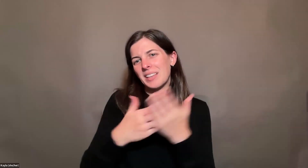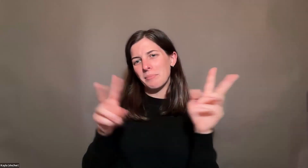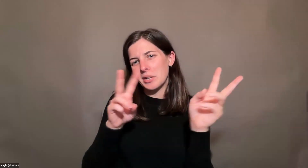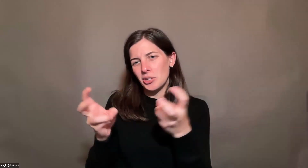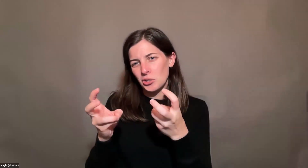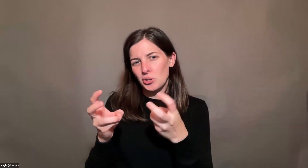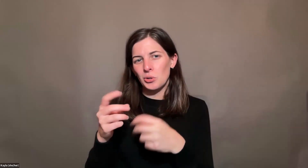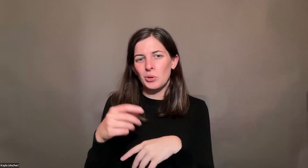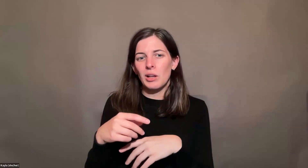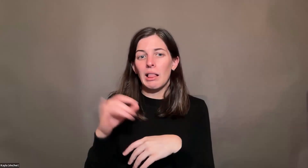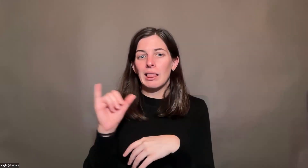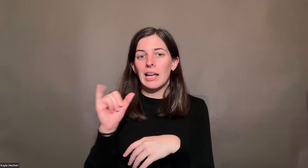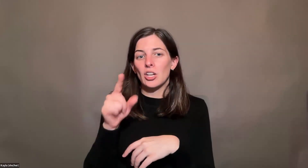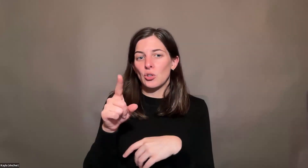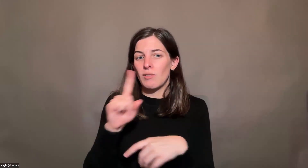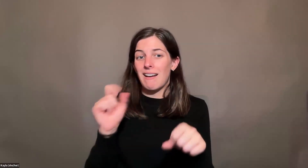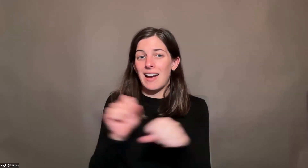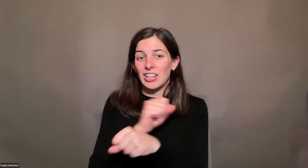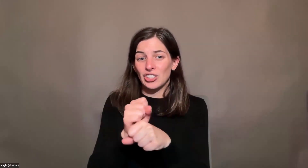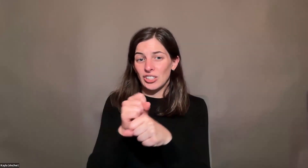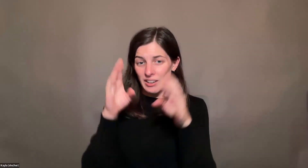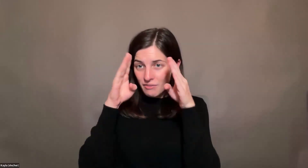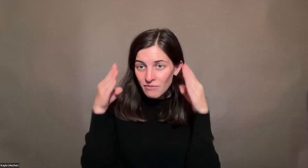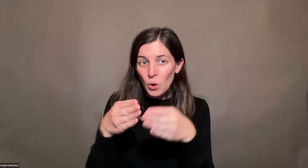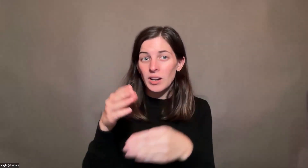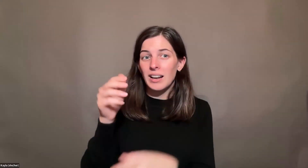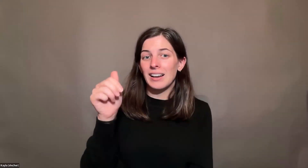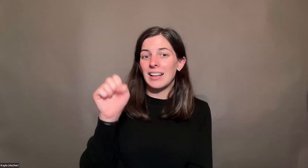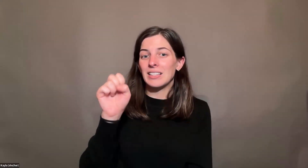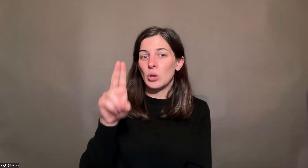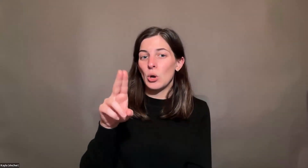actually focusing the SEO, and focusing the more,